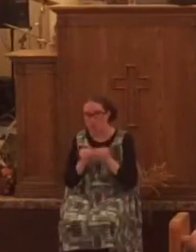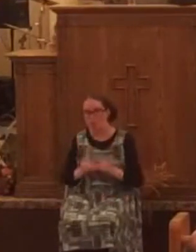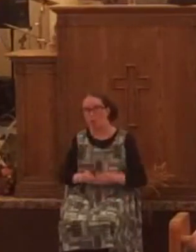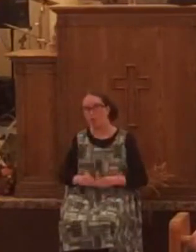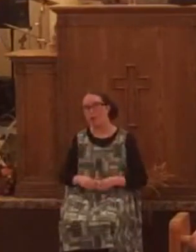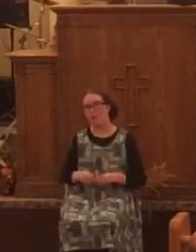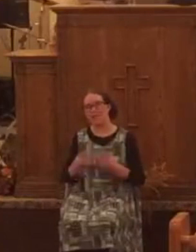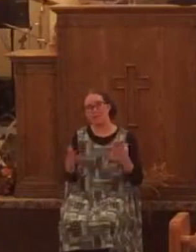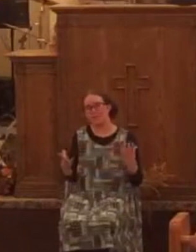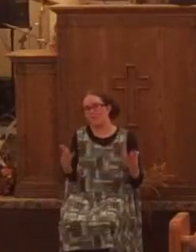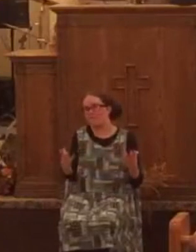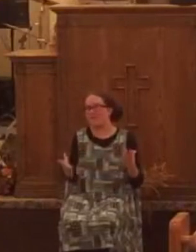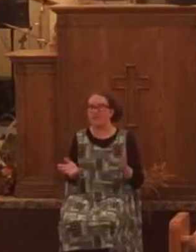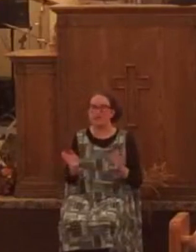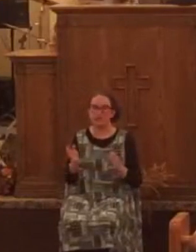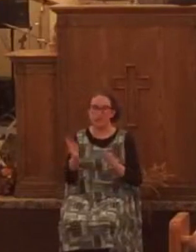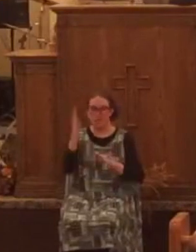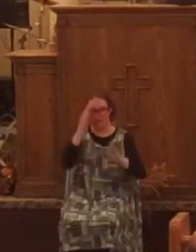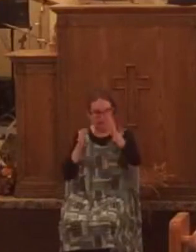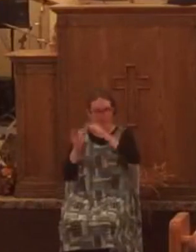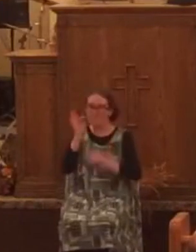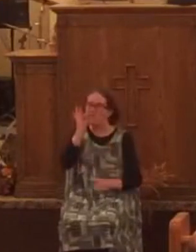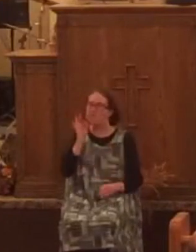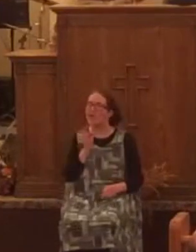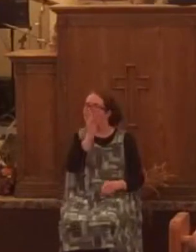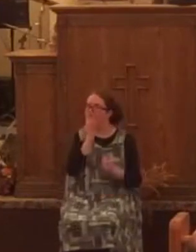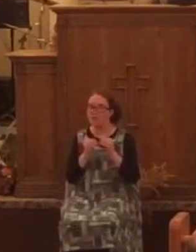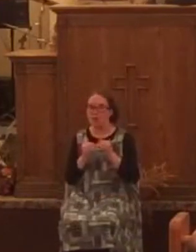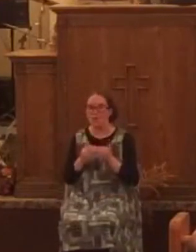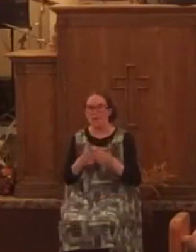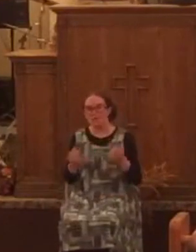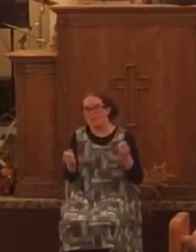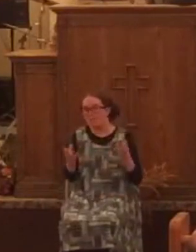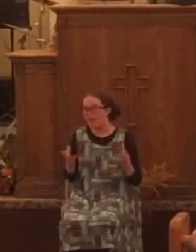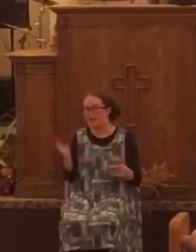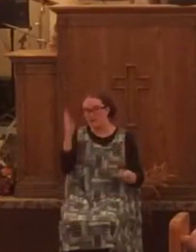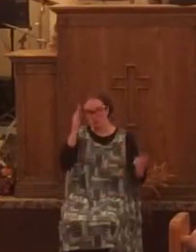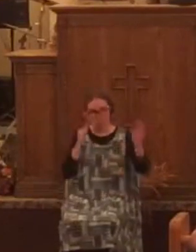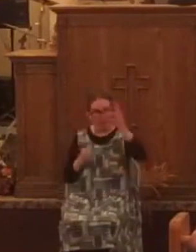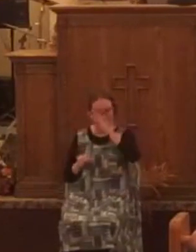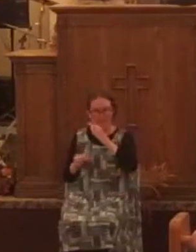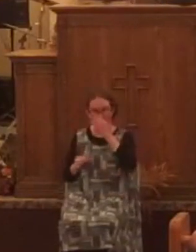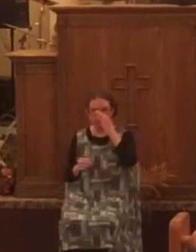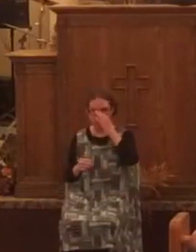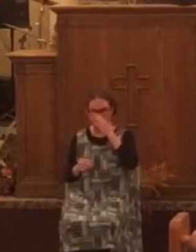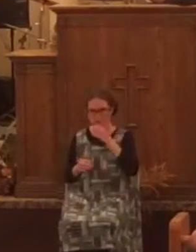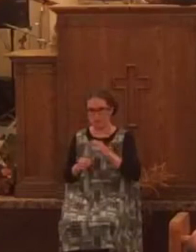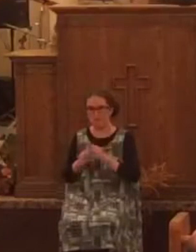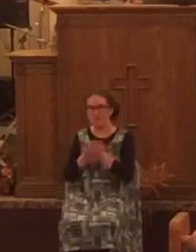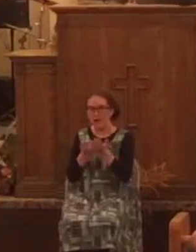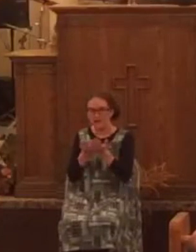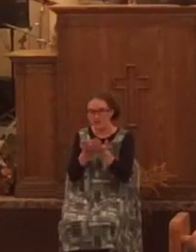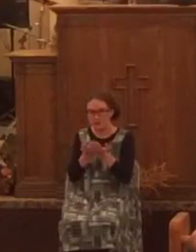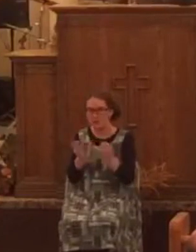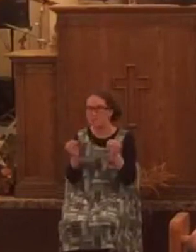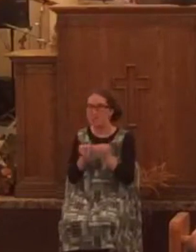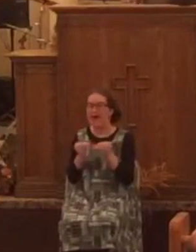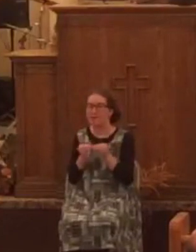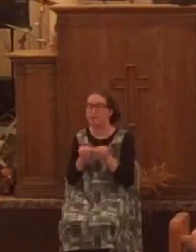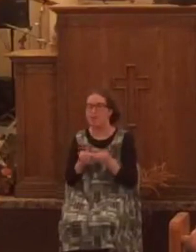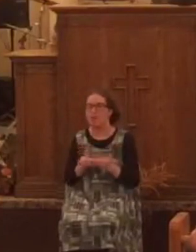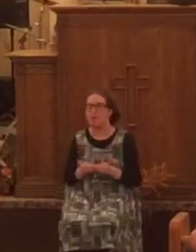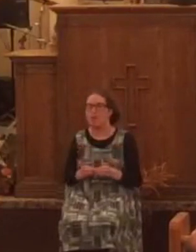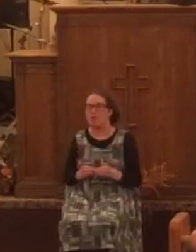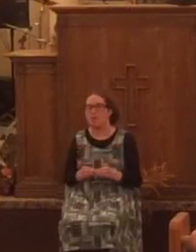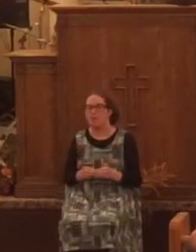would have so many problems. If you fasted more, you wouldn't have so many difficulties. If you read your Bible more,